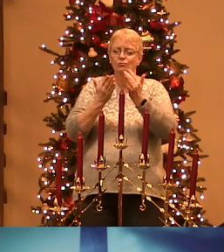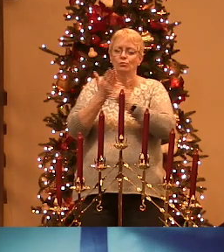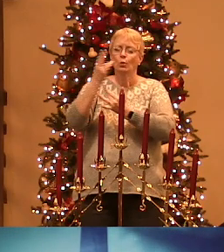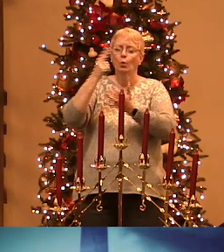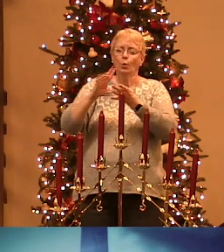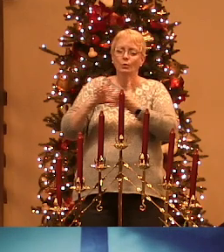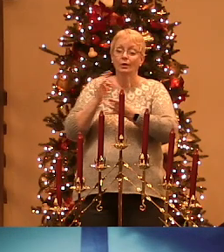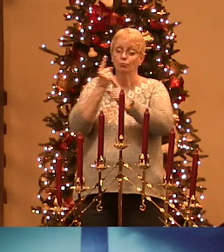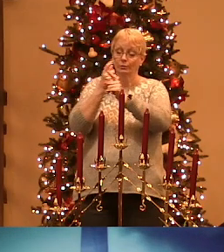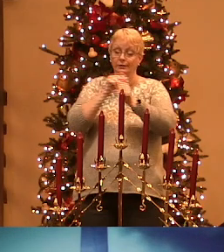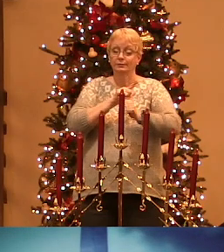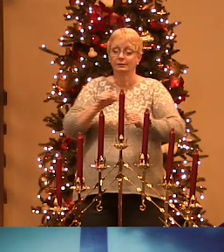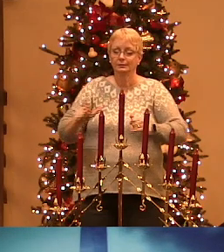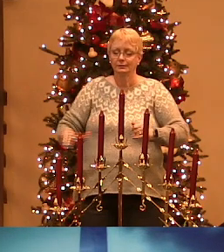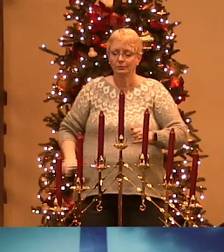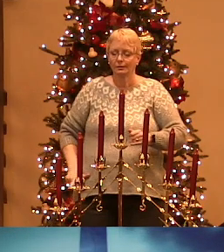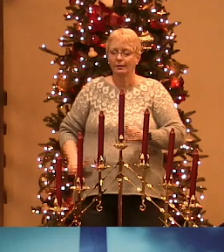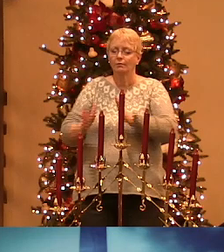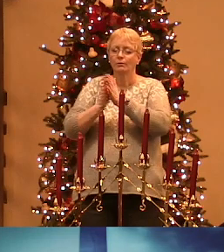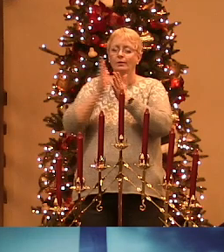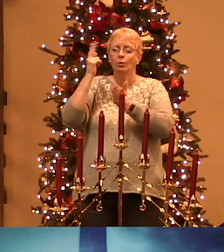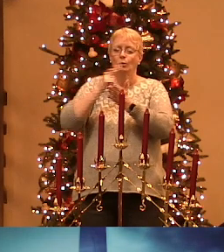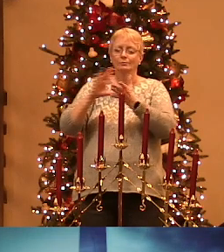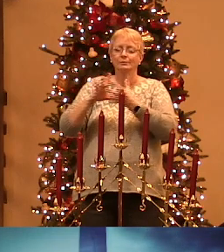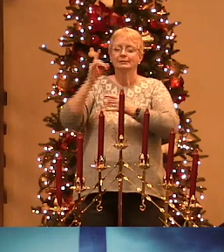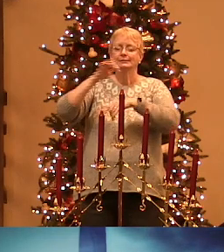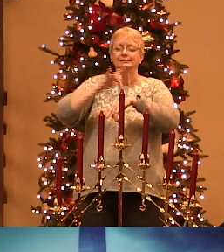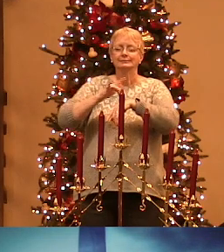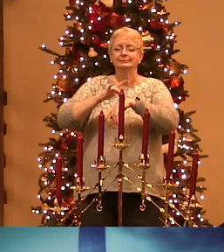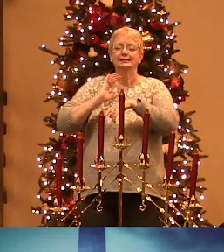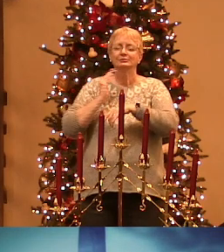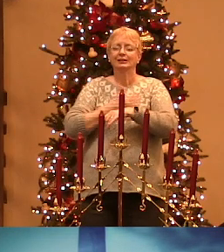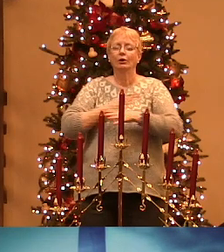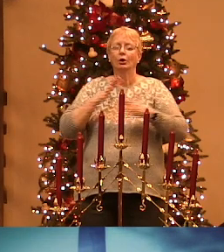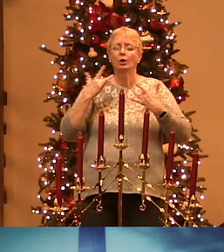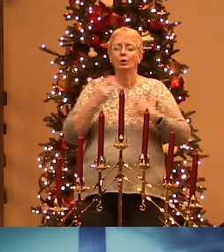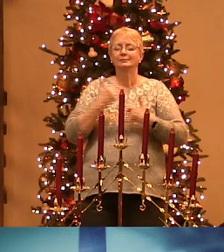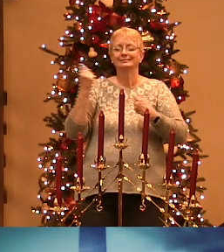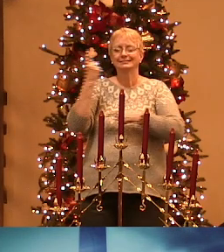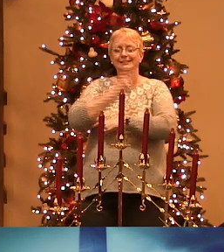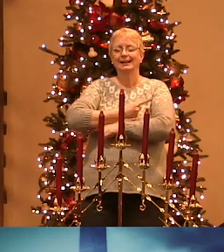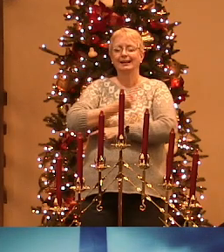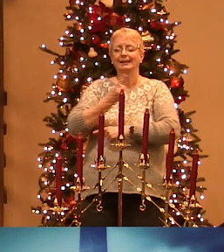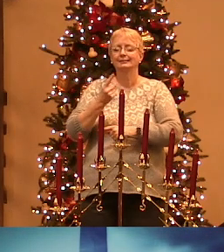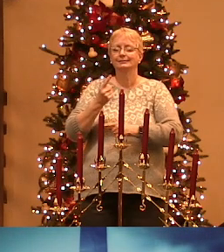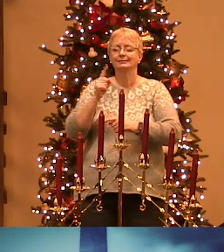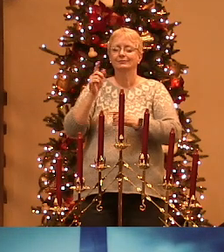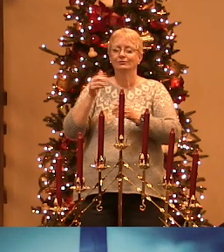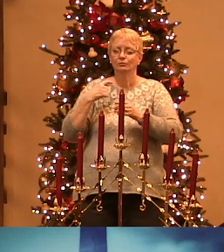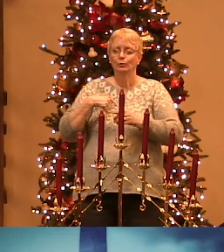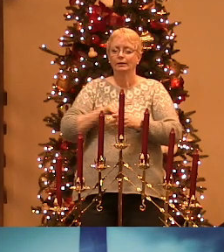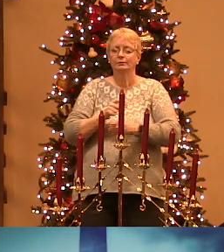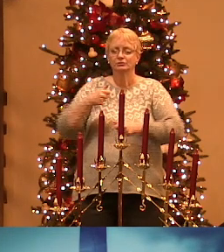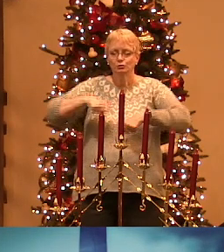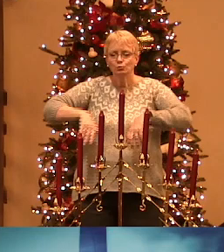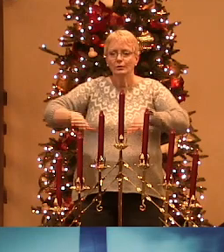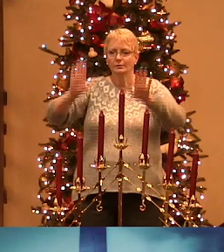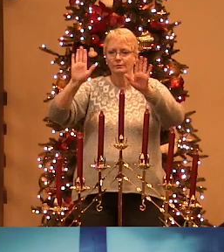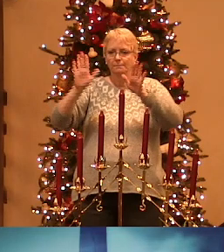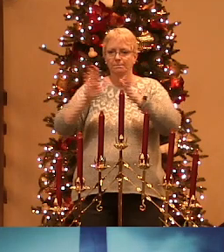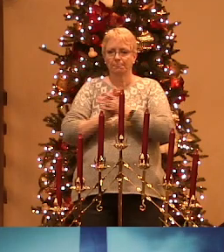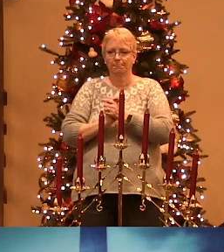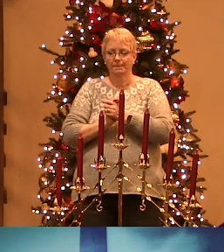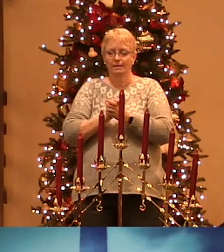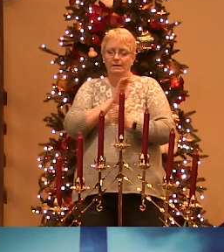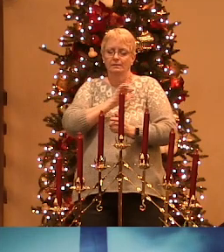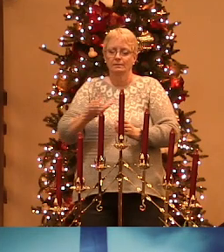So right now, Lord, I pray the Holy Spirit would convict. Convict to and beyond the point of repentance as I give a moment of silence. If